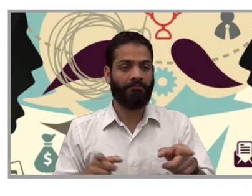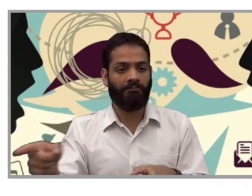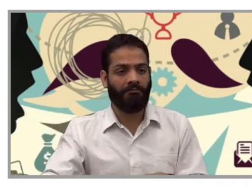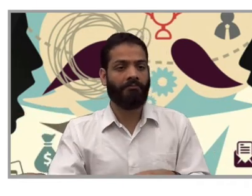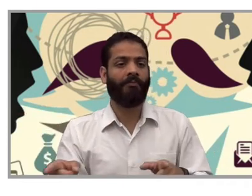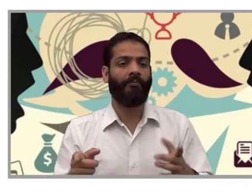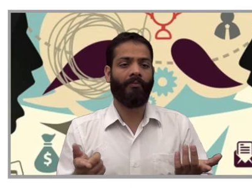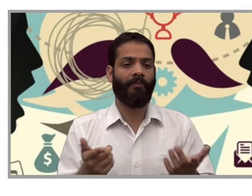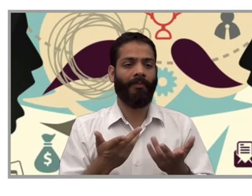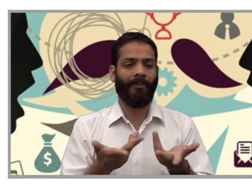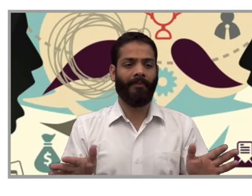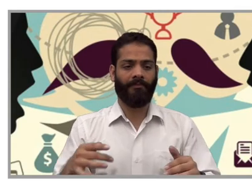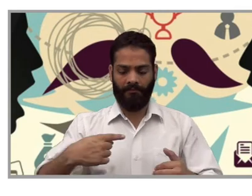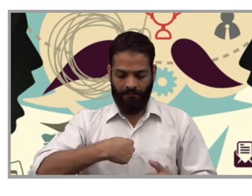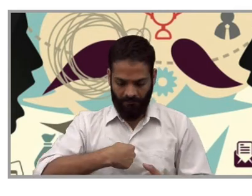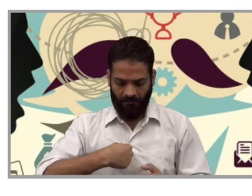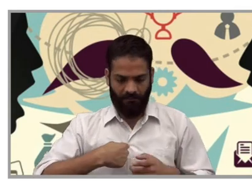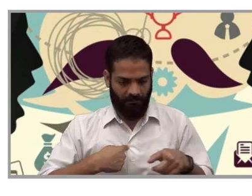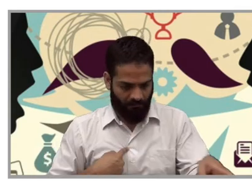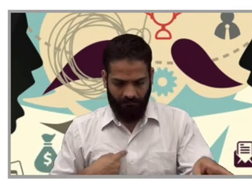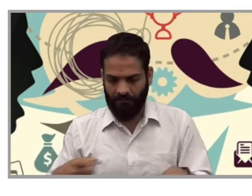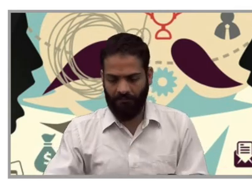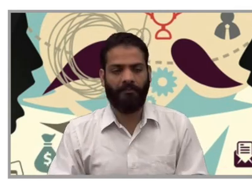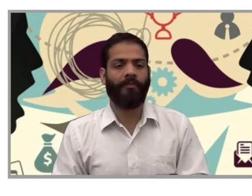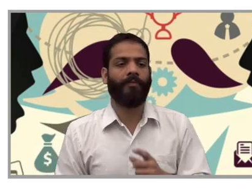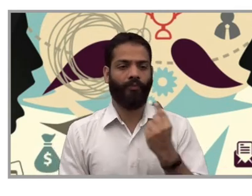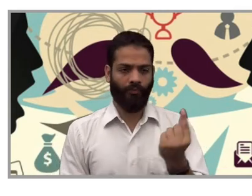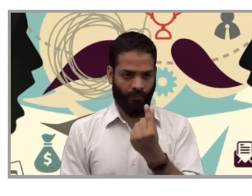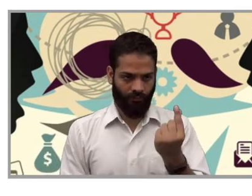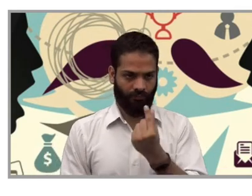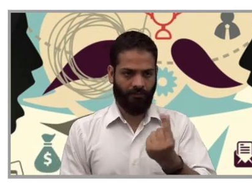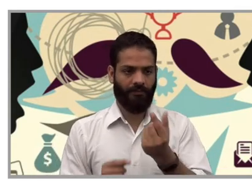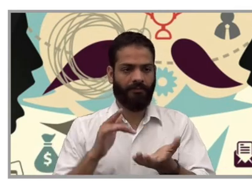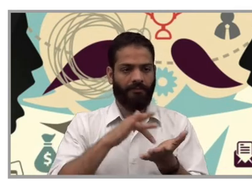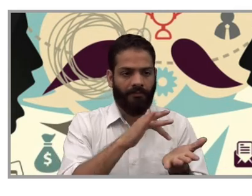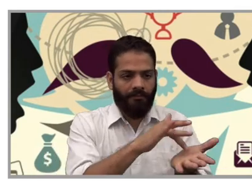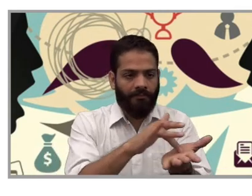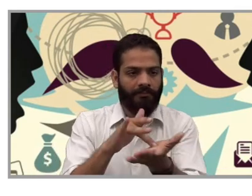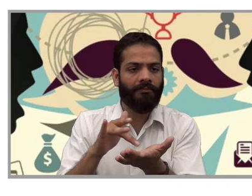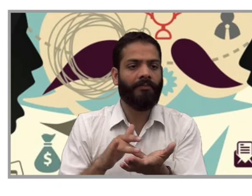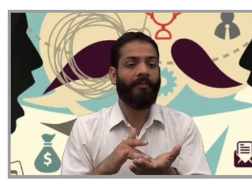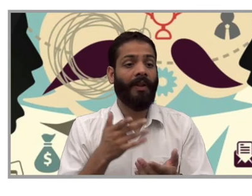Rather, an index to the particular referent suffices to refer to the referent.